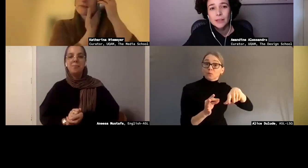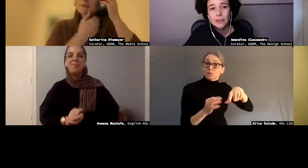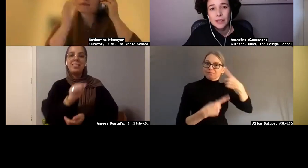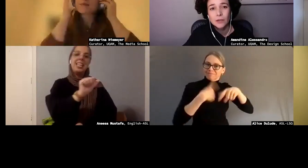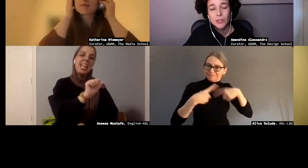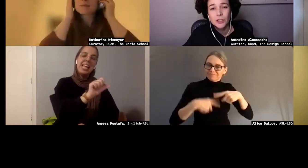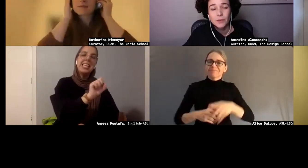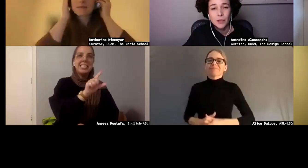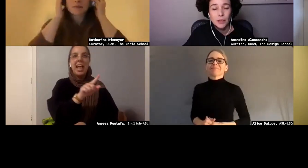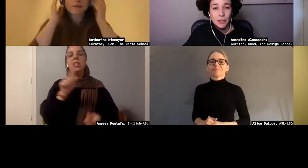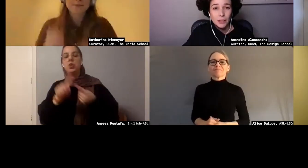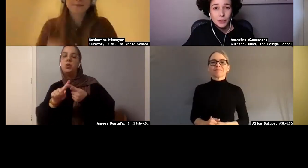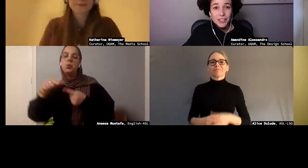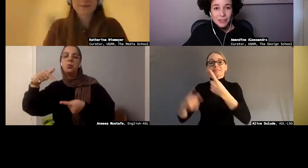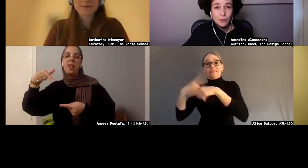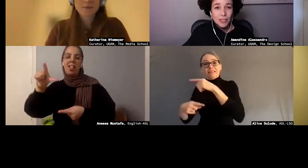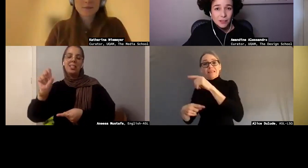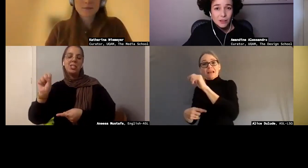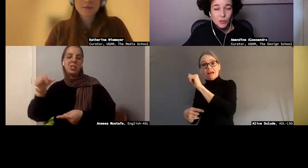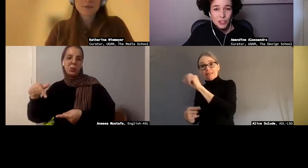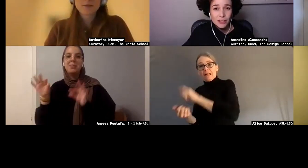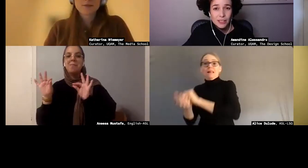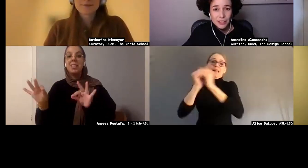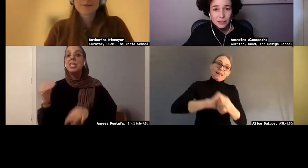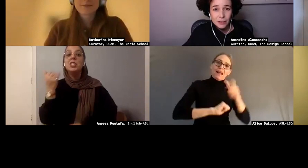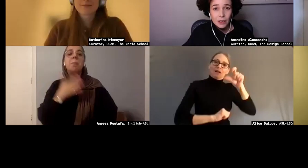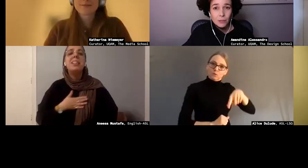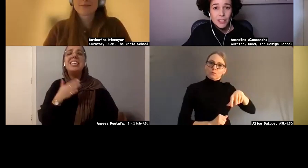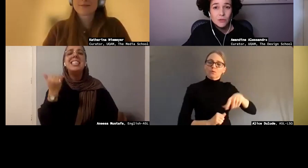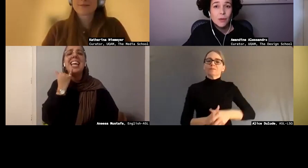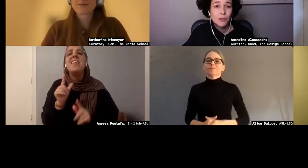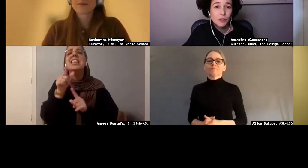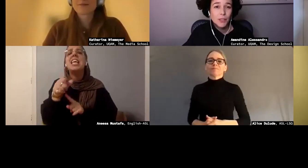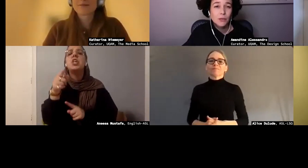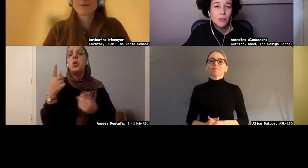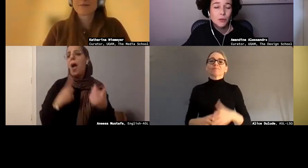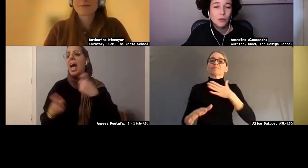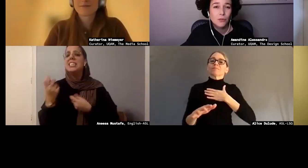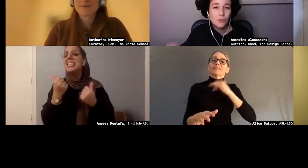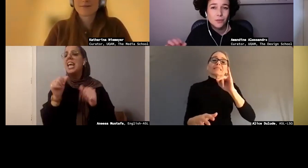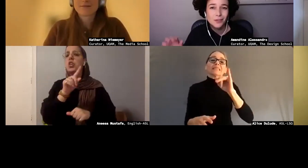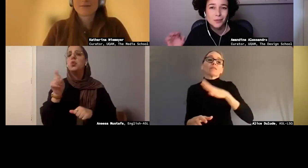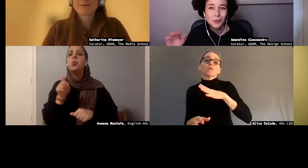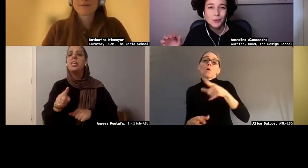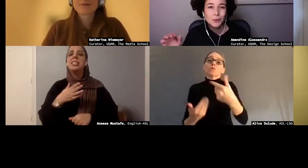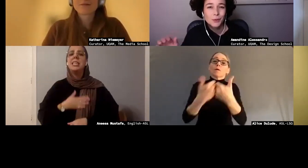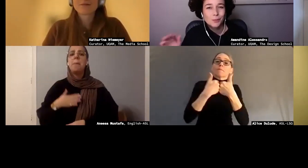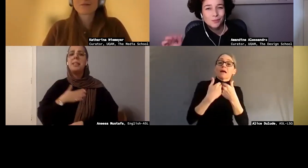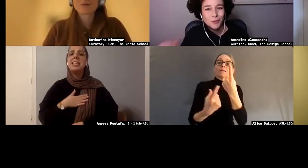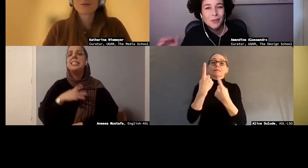Quebec Sign Language. So please, if you ask questions later, please remember to speak to keep your